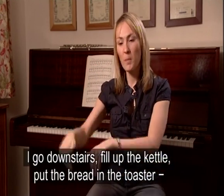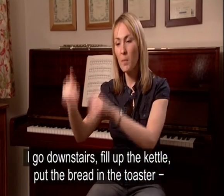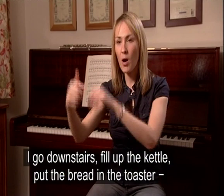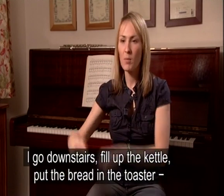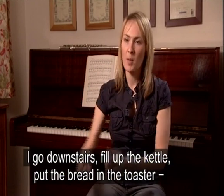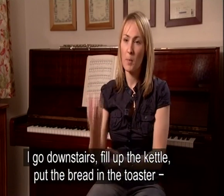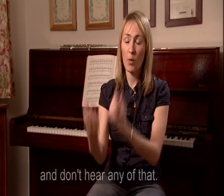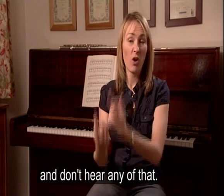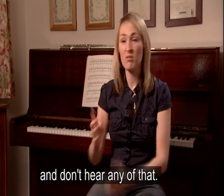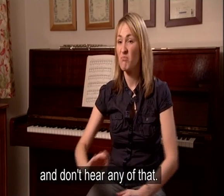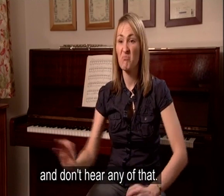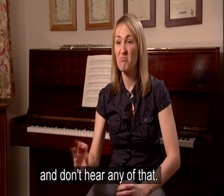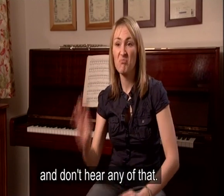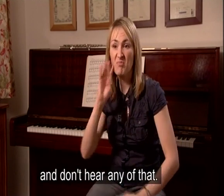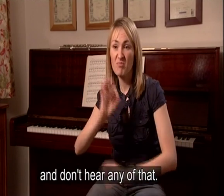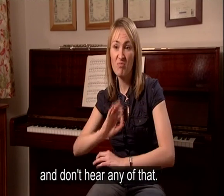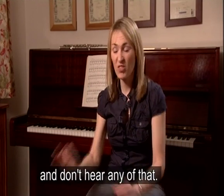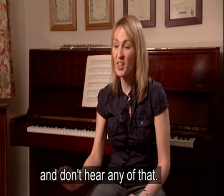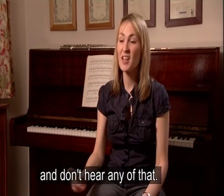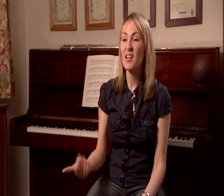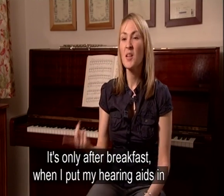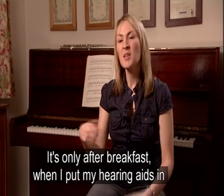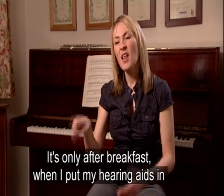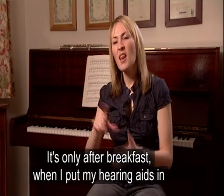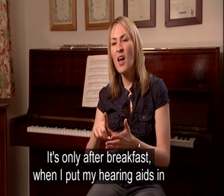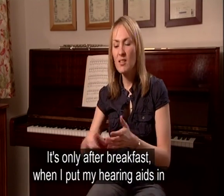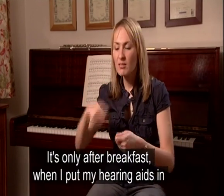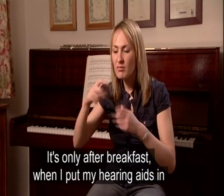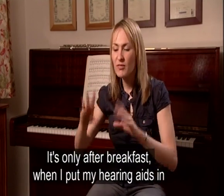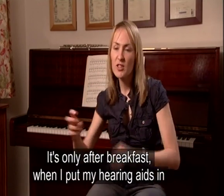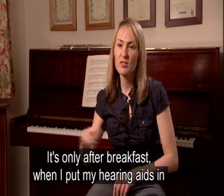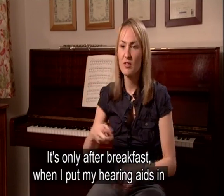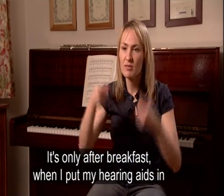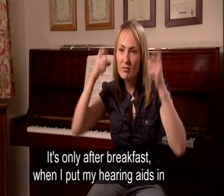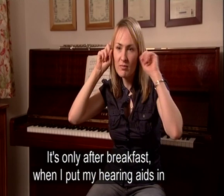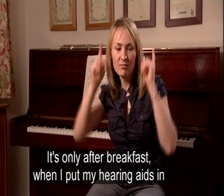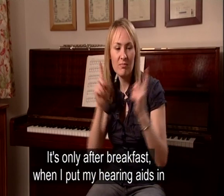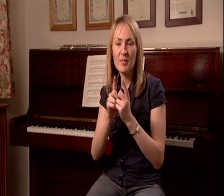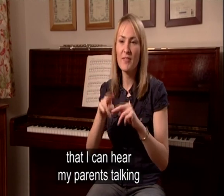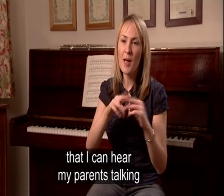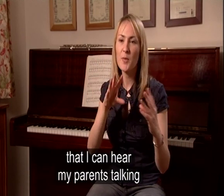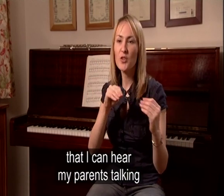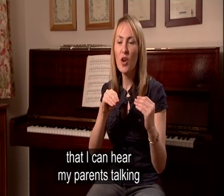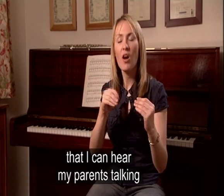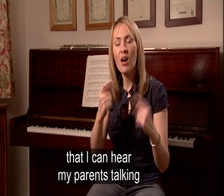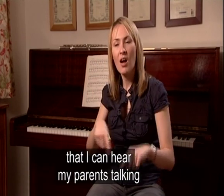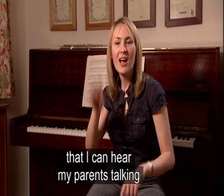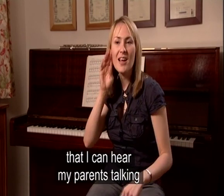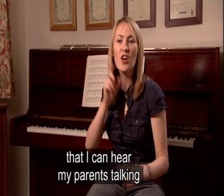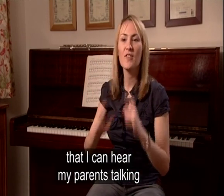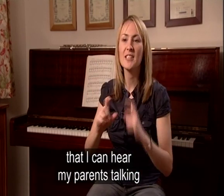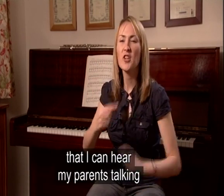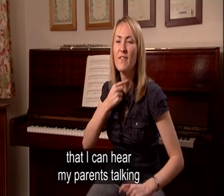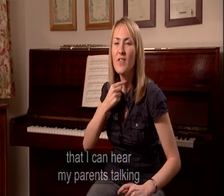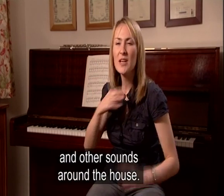toaster, and don't hear any of that. It's only after breakfast when I go and put my hearing aid in that I can hear my